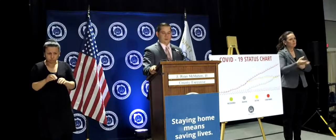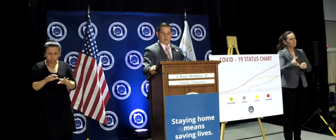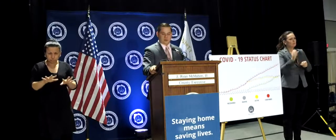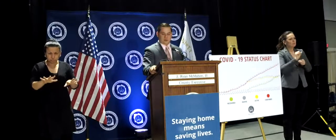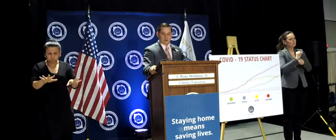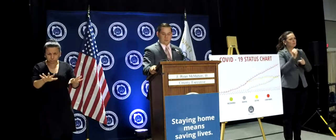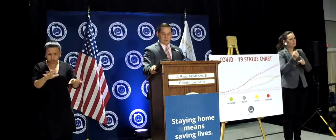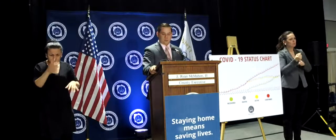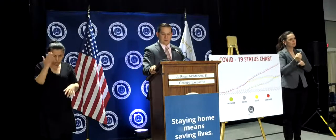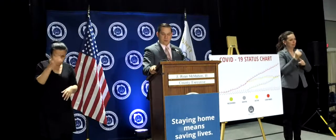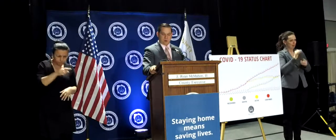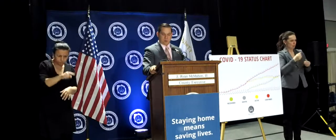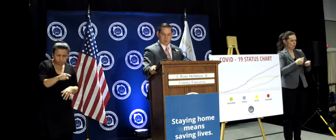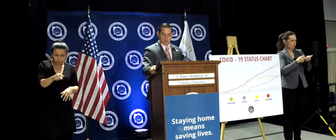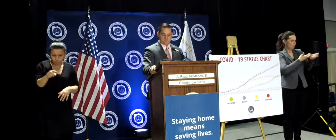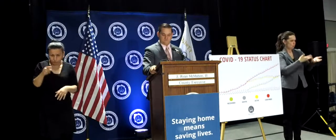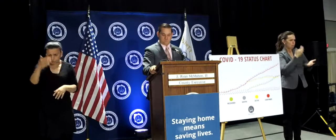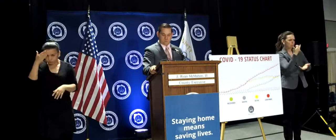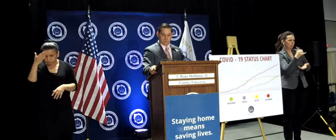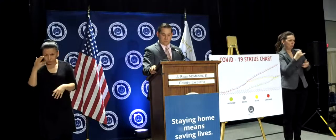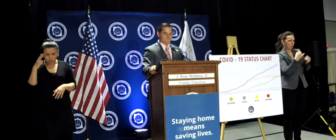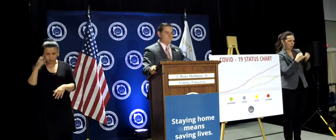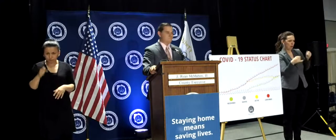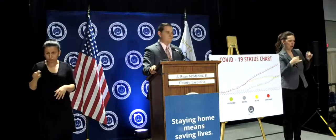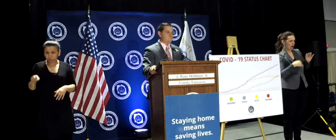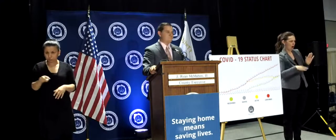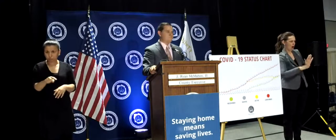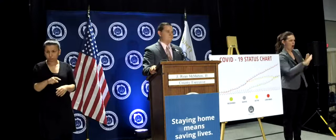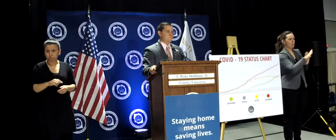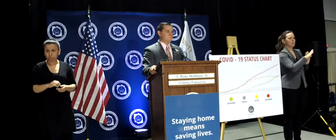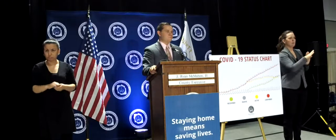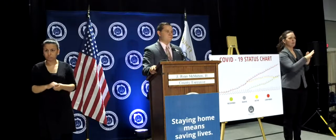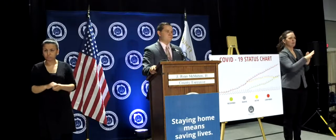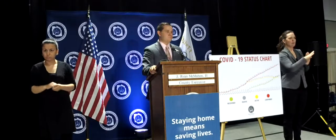prepared to talk about it yet, but maybe tomorrow we will be.